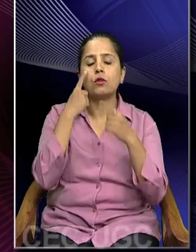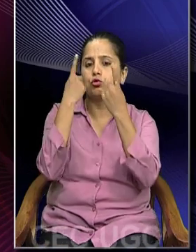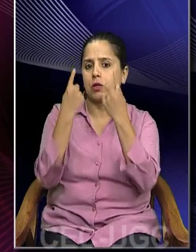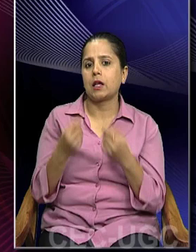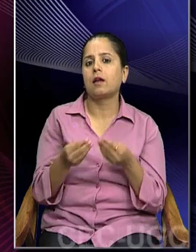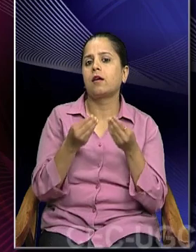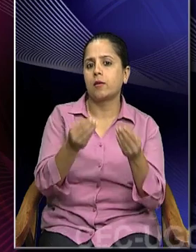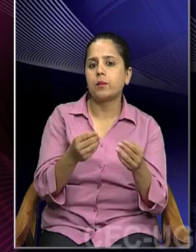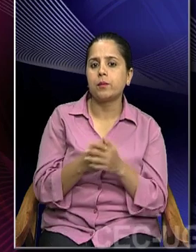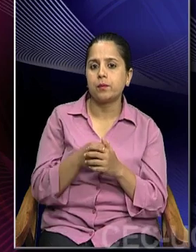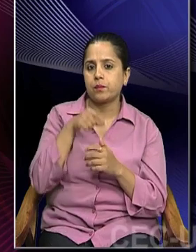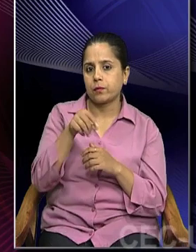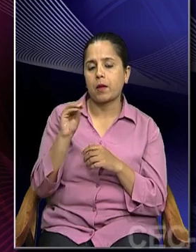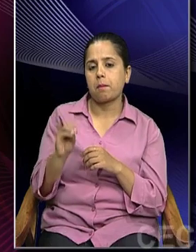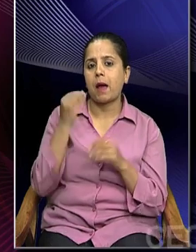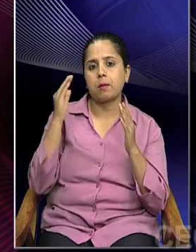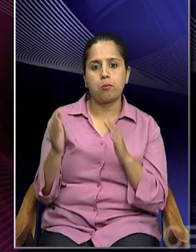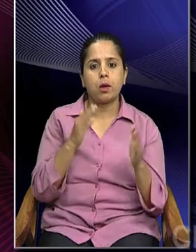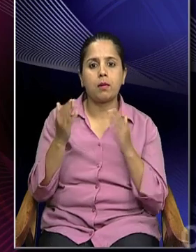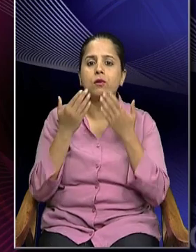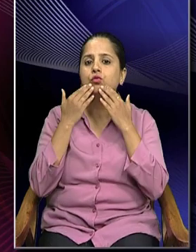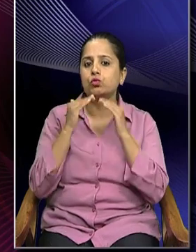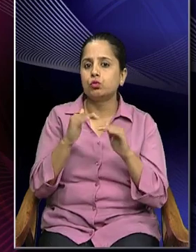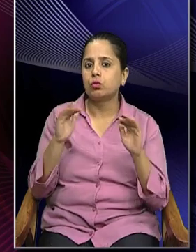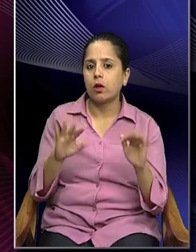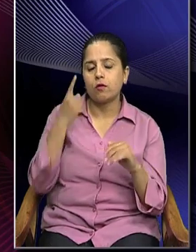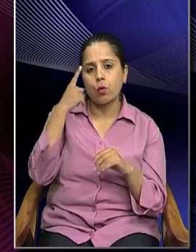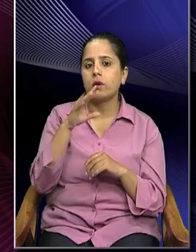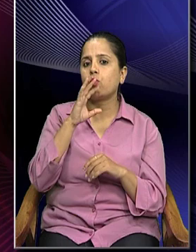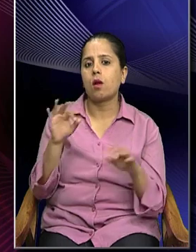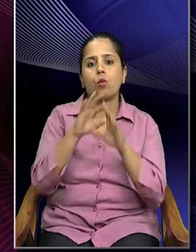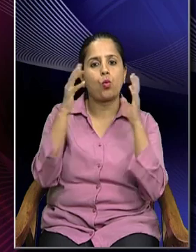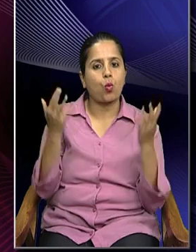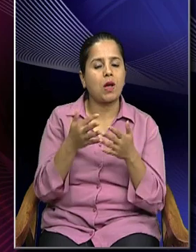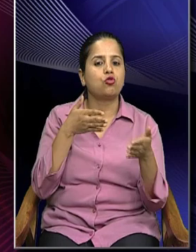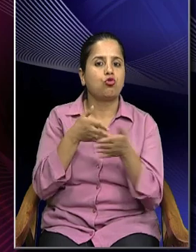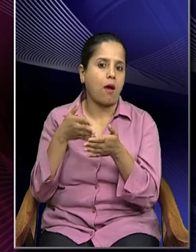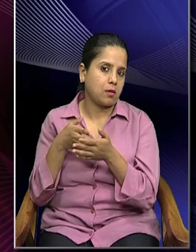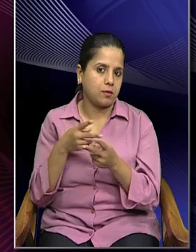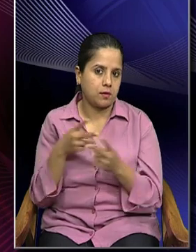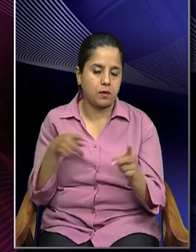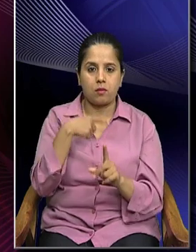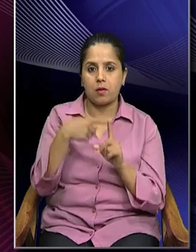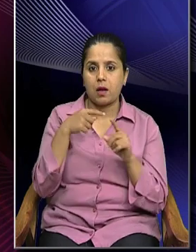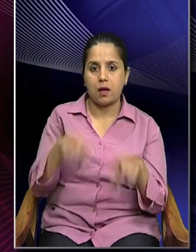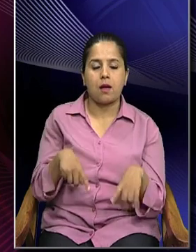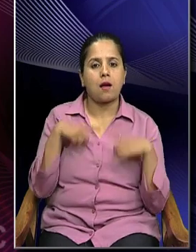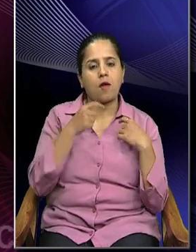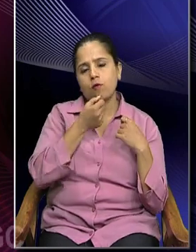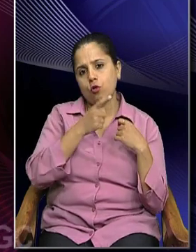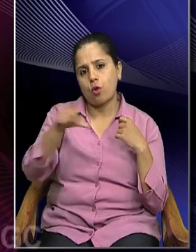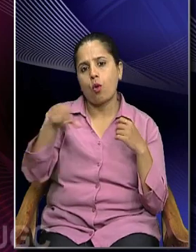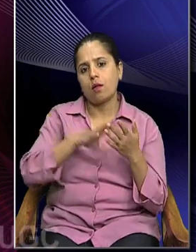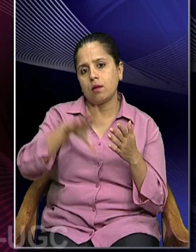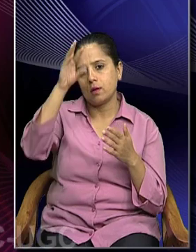evaluation that better prepares students for the real world challenges and the lifelong